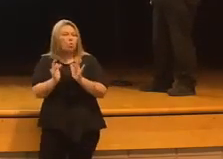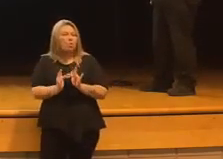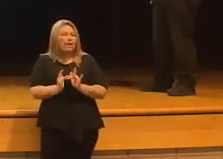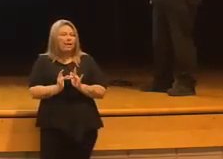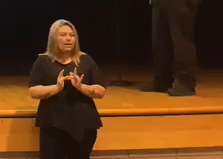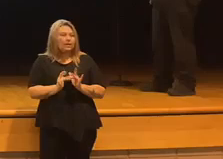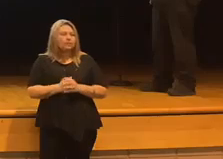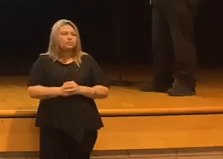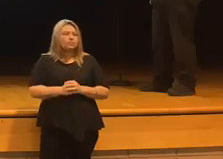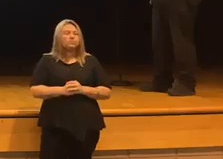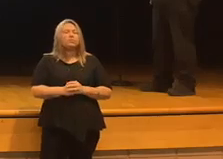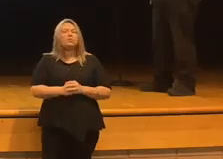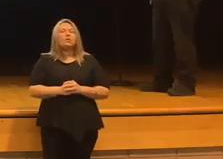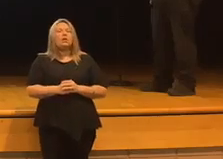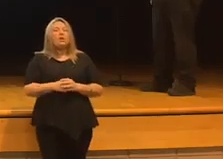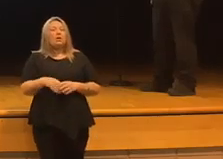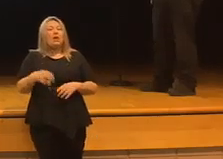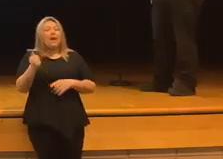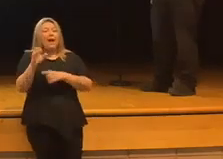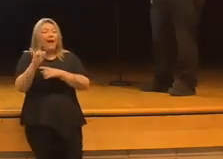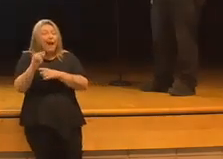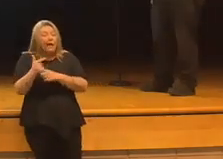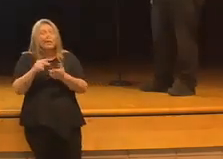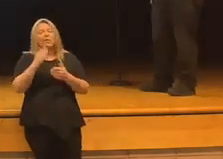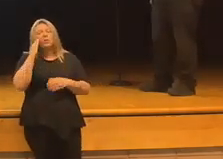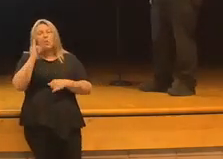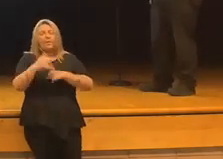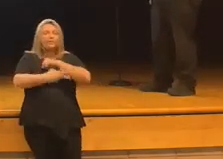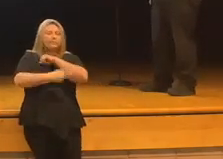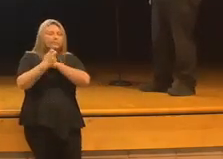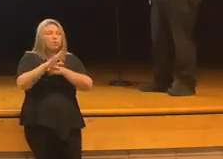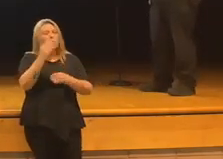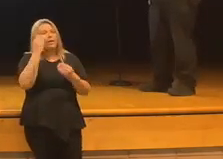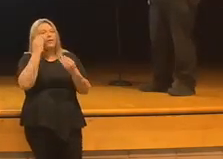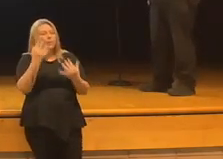Hacking. Hacking is when someone is trying to get your information and use it for